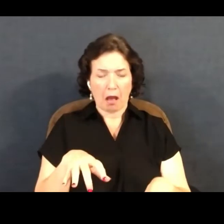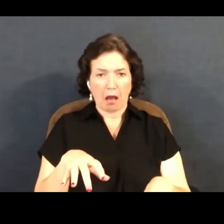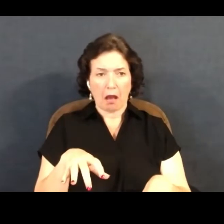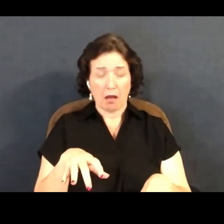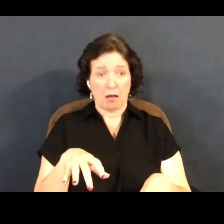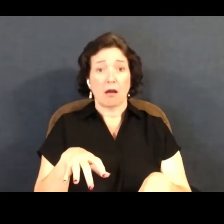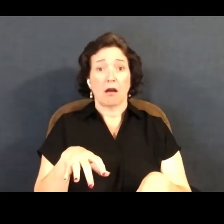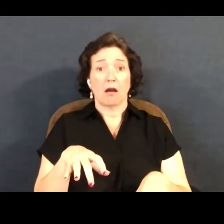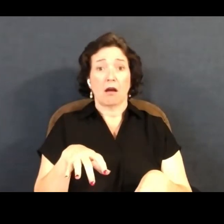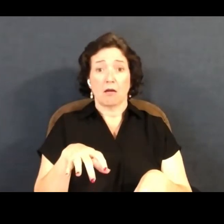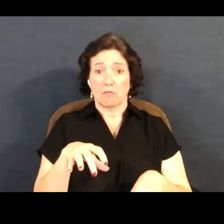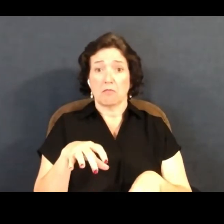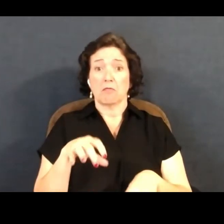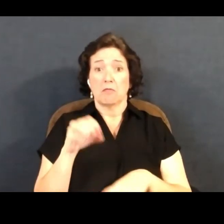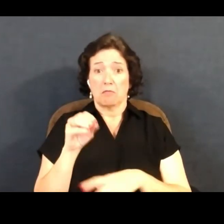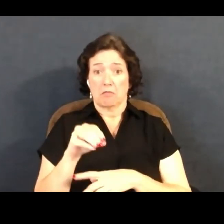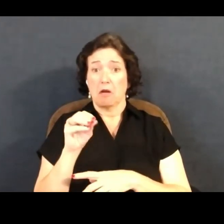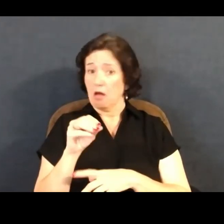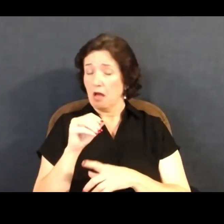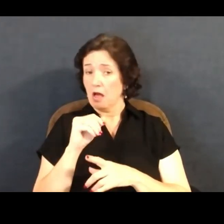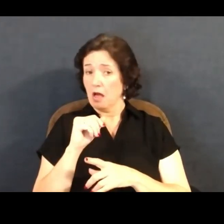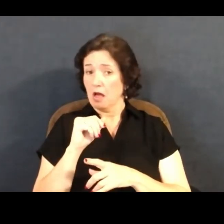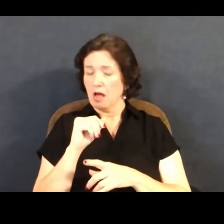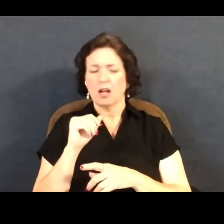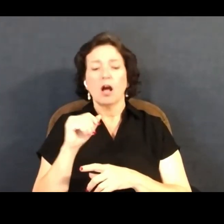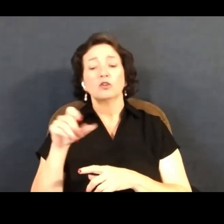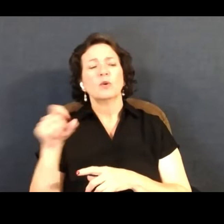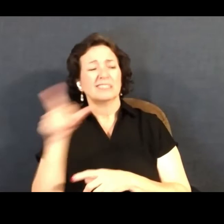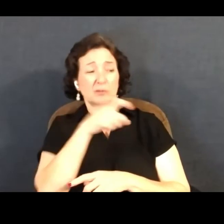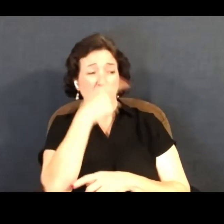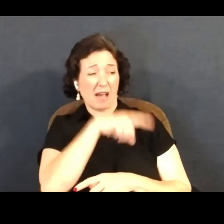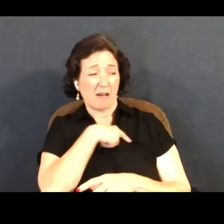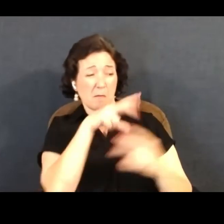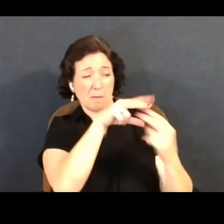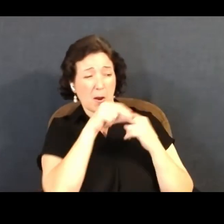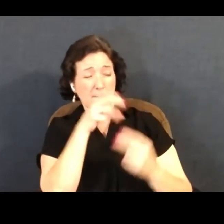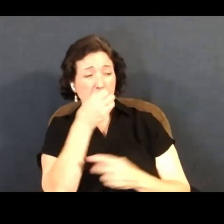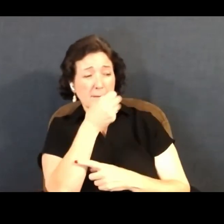nod her head, said, "By the way, could I borrow a milk jug?"